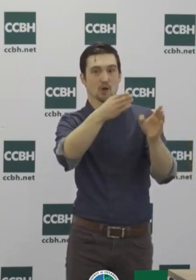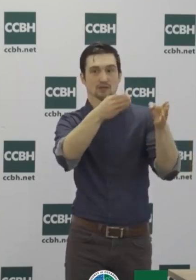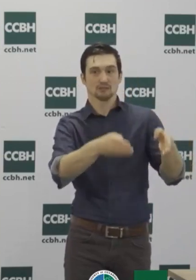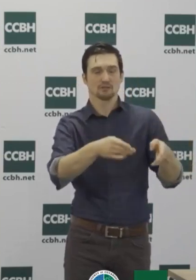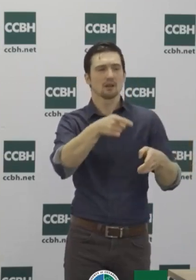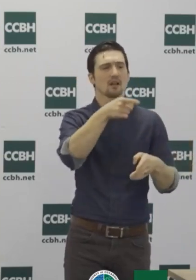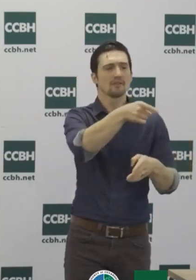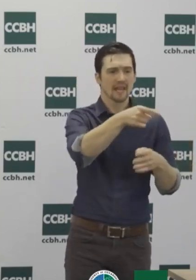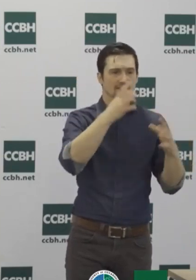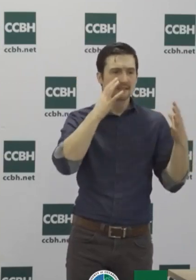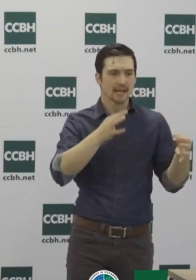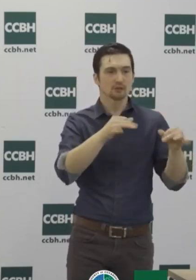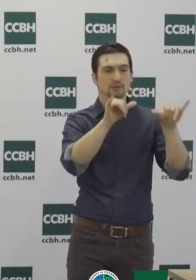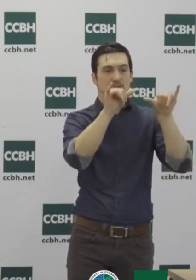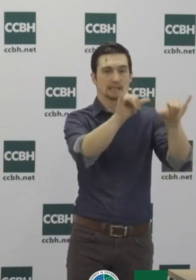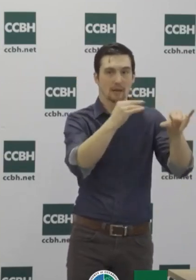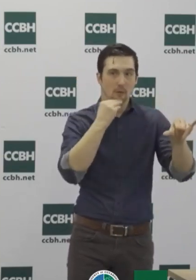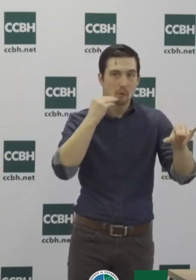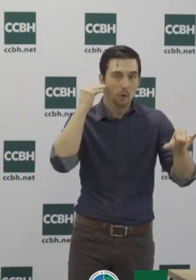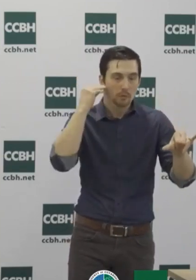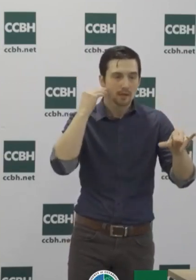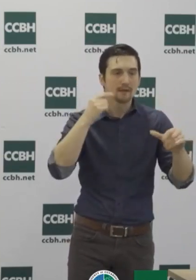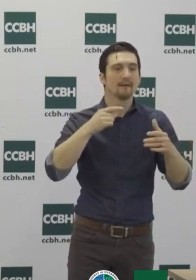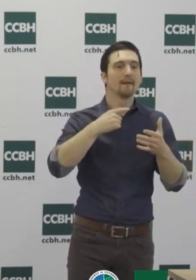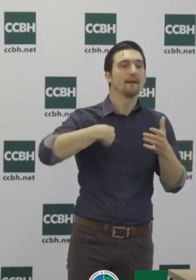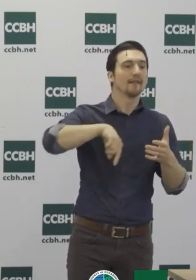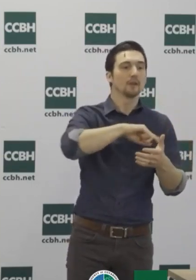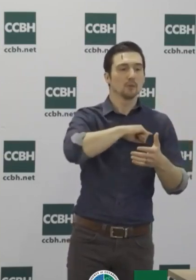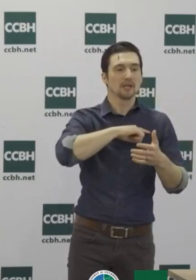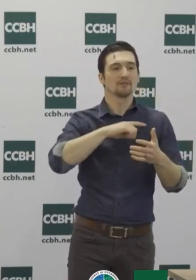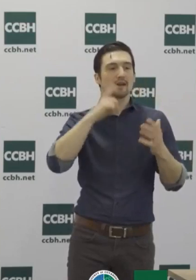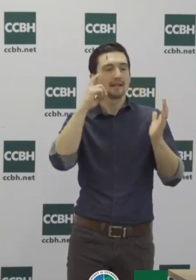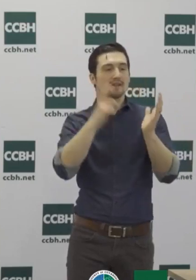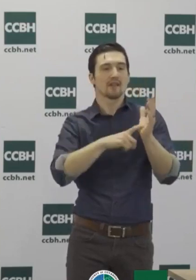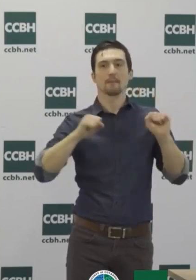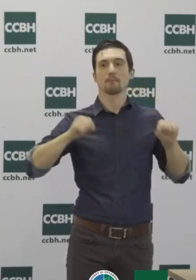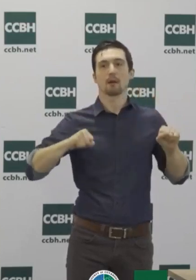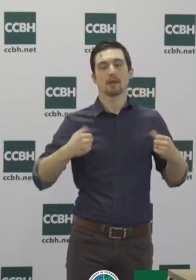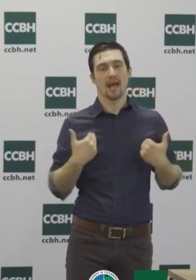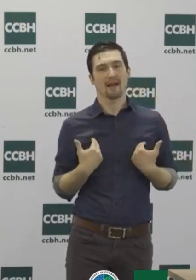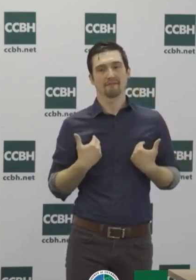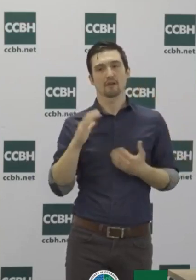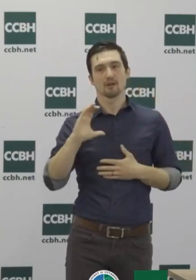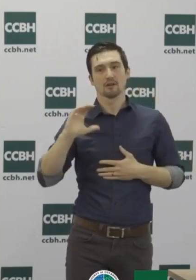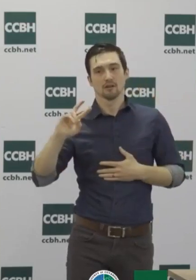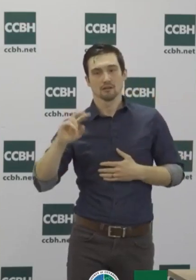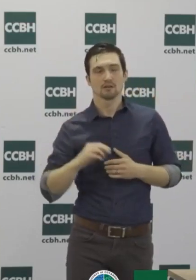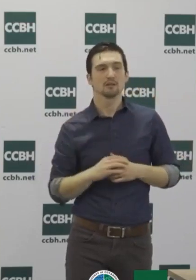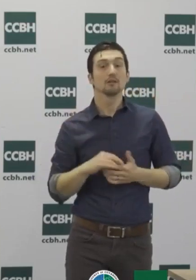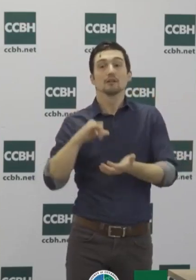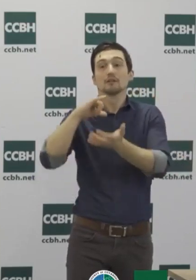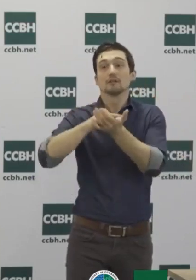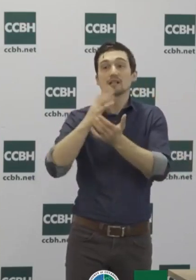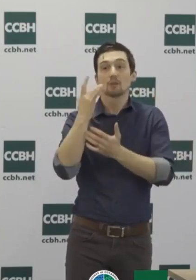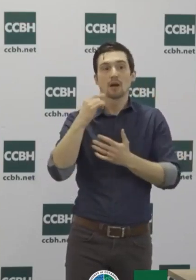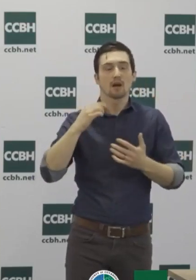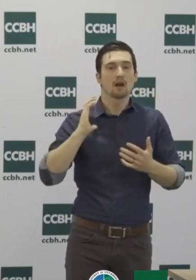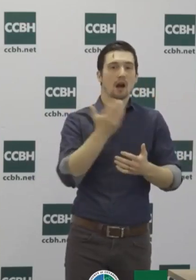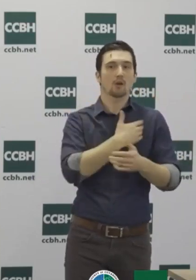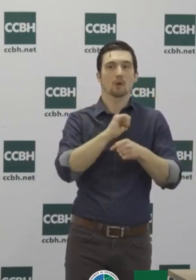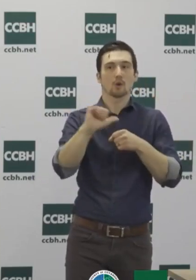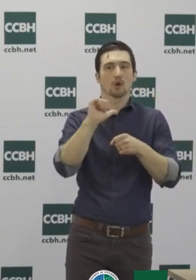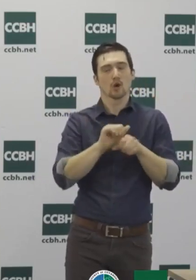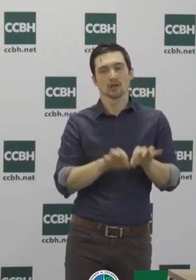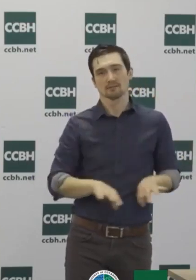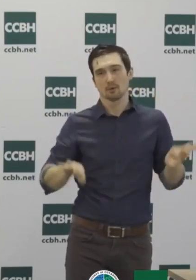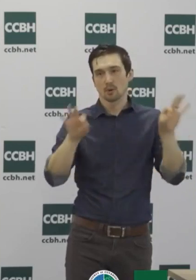movements and we've identified that they probably have a case of COVID. So that's part of why that work is so important.